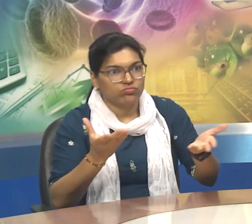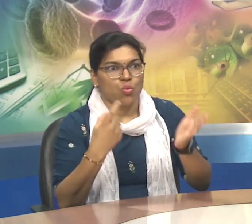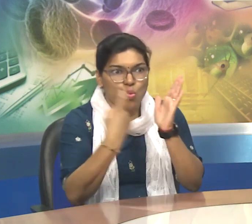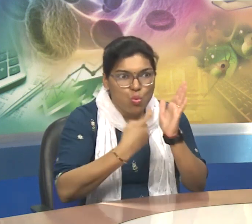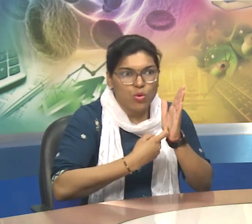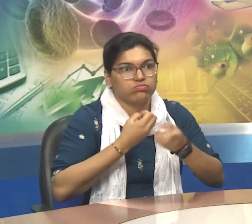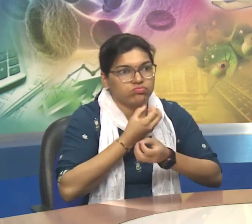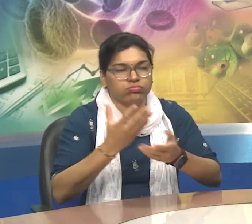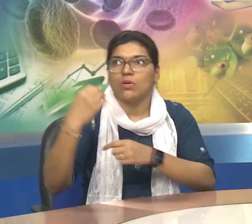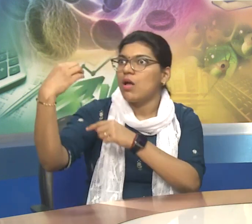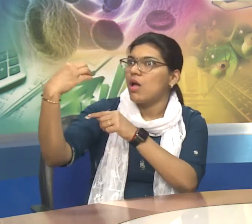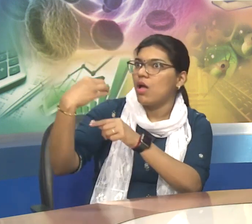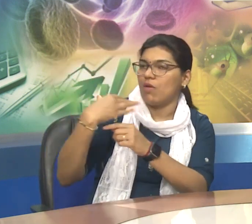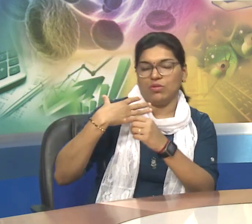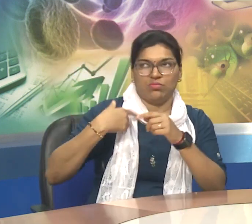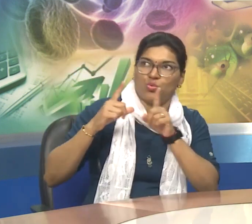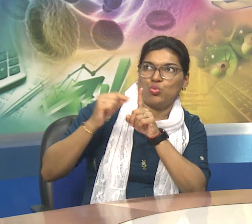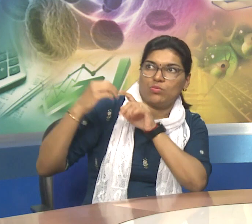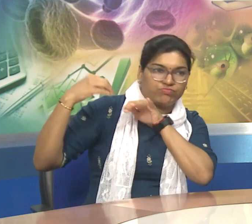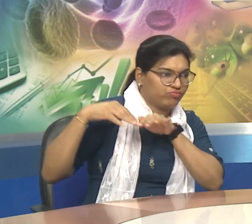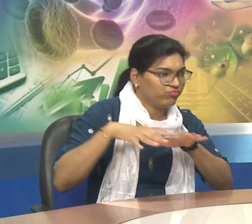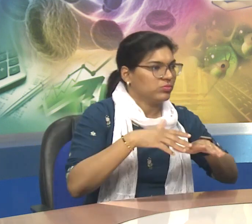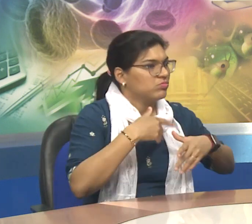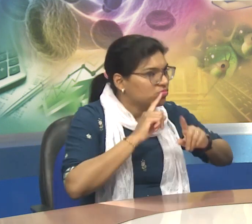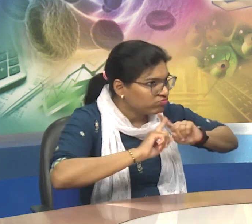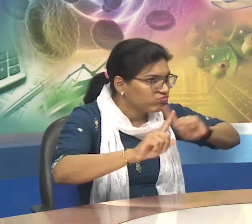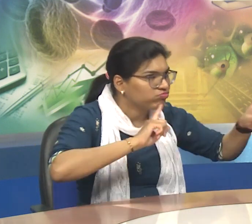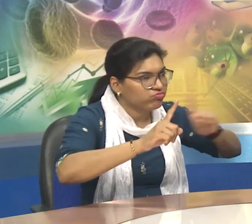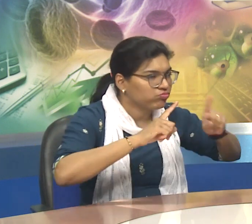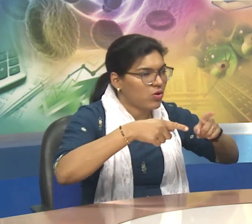Creed is the synonym of influence.